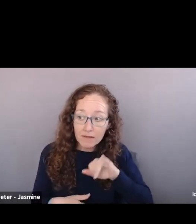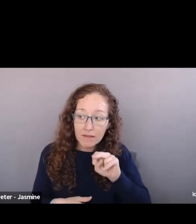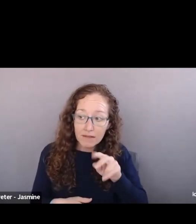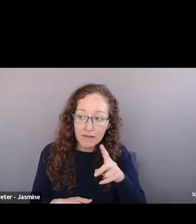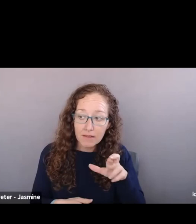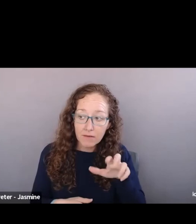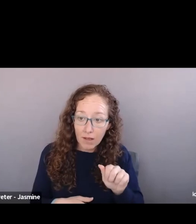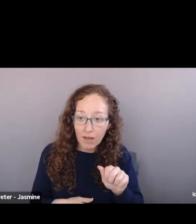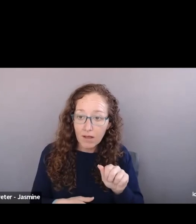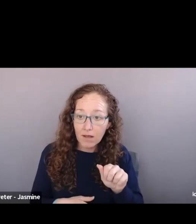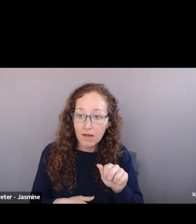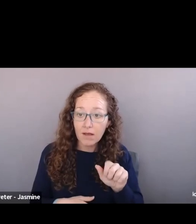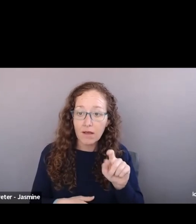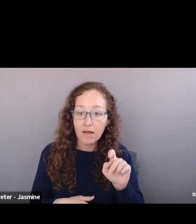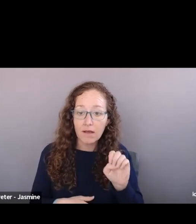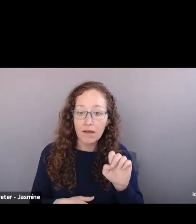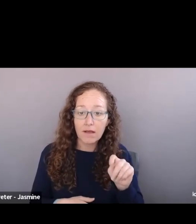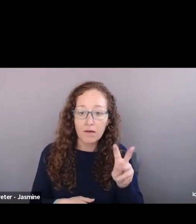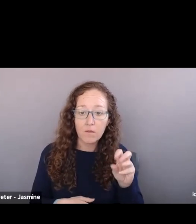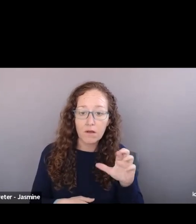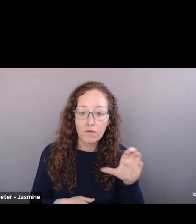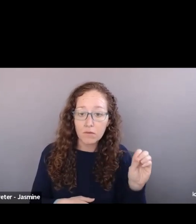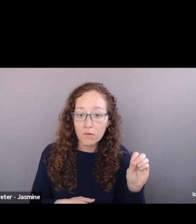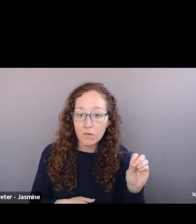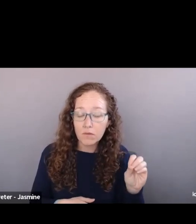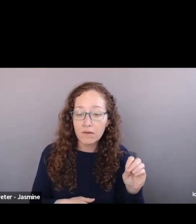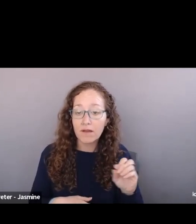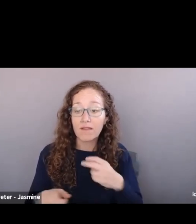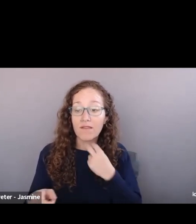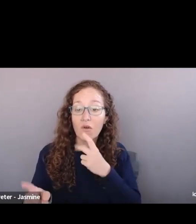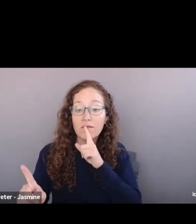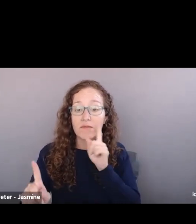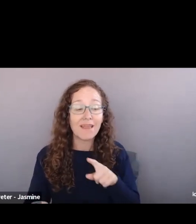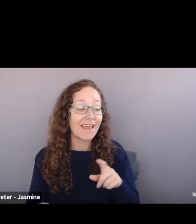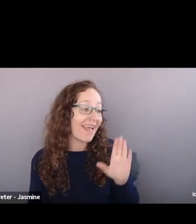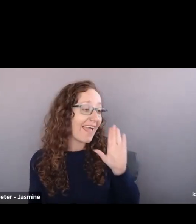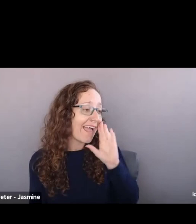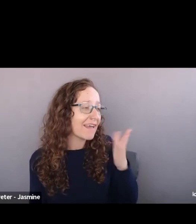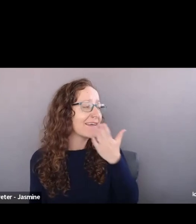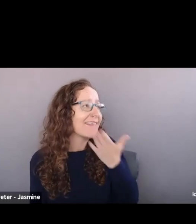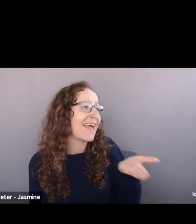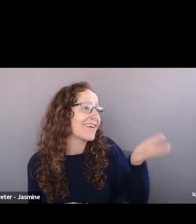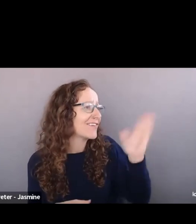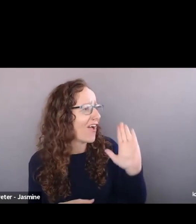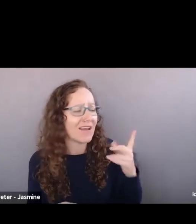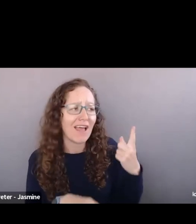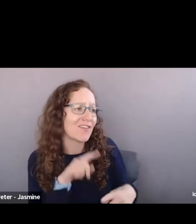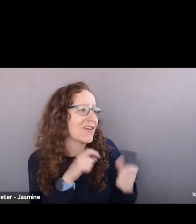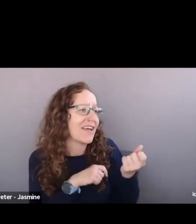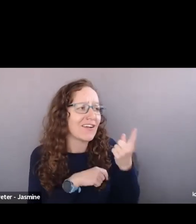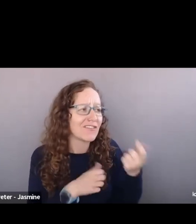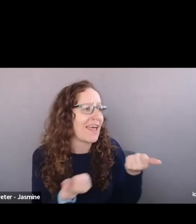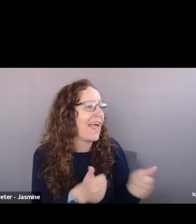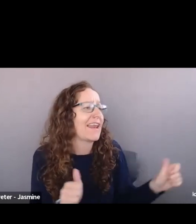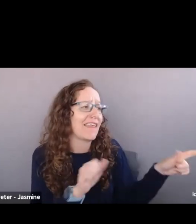Etwaroo." A high, thin voice responded. "Thank God, I couldn't understand a word